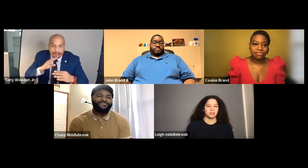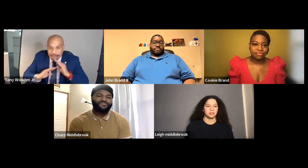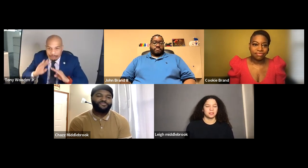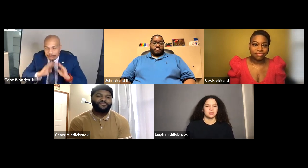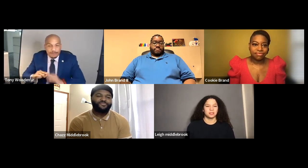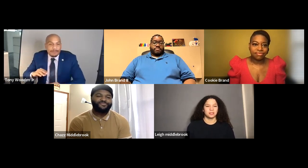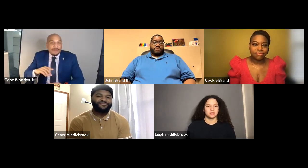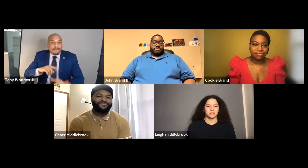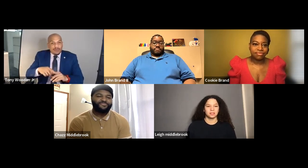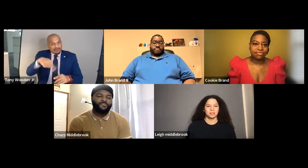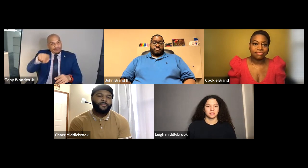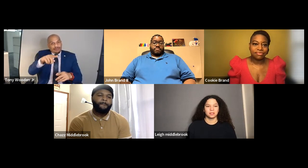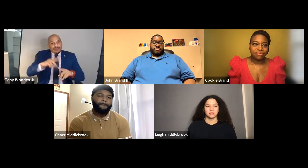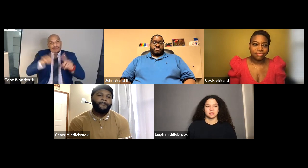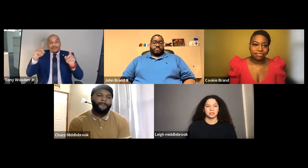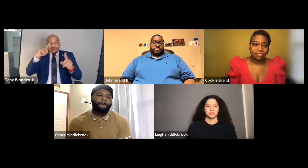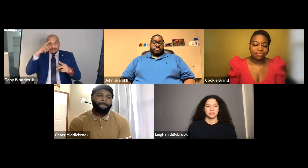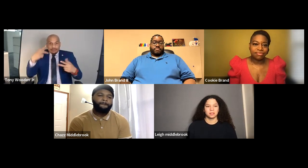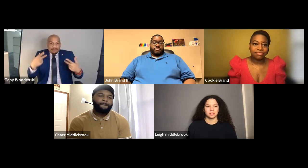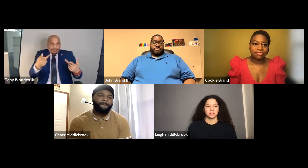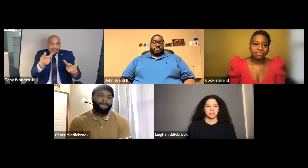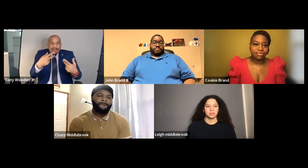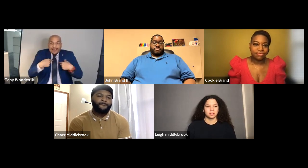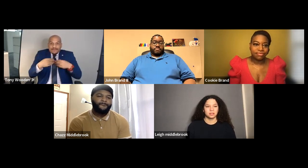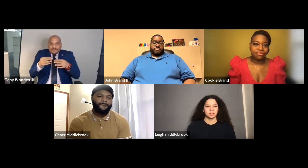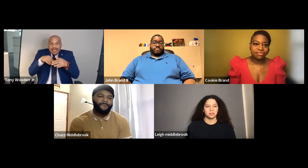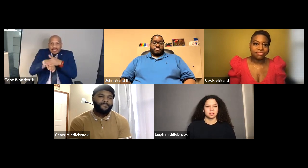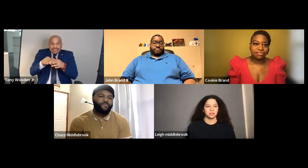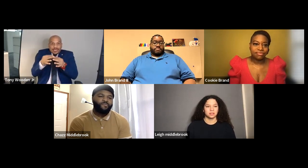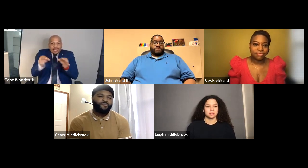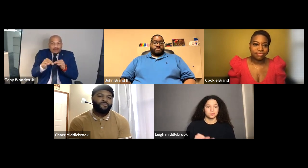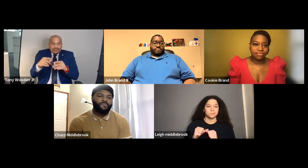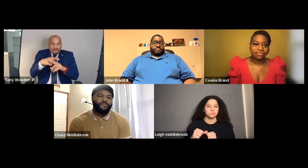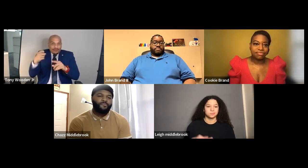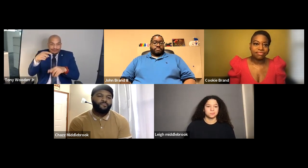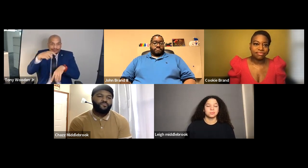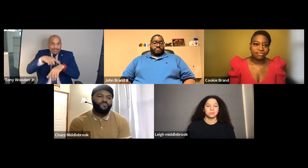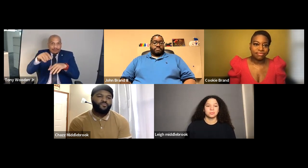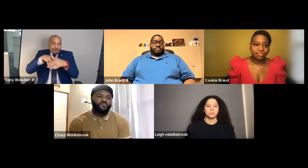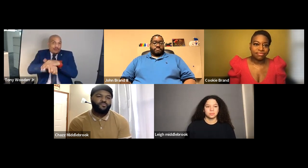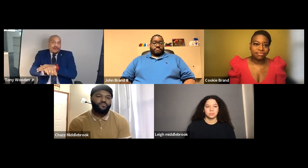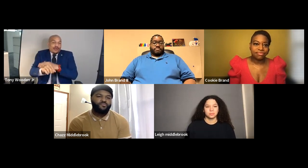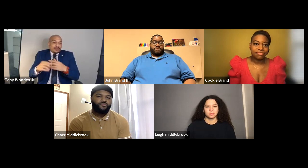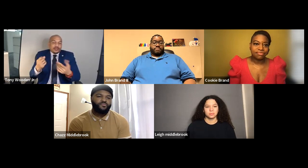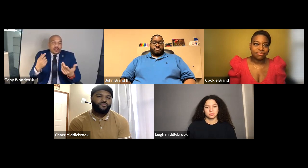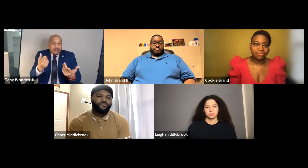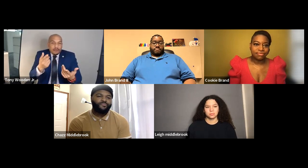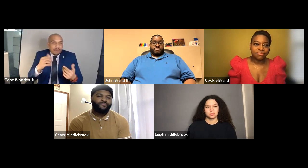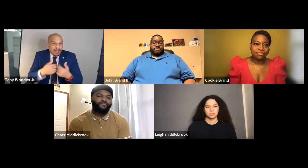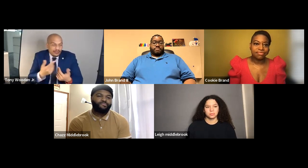have language delays and overall just language deprivation. But obviously this is very different in our case here because you had